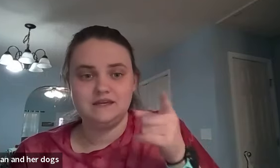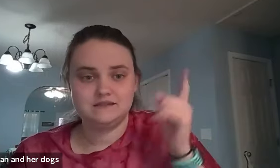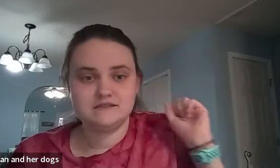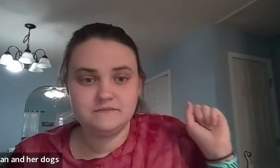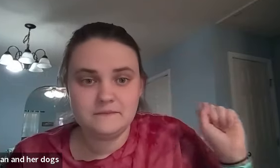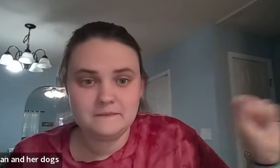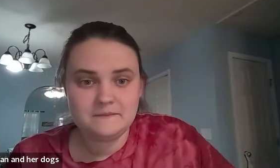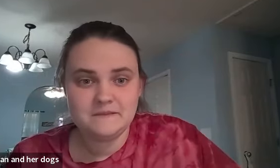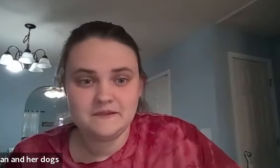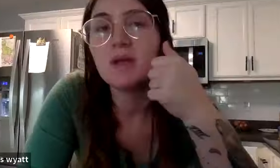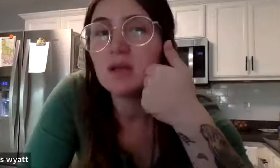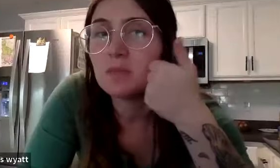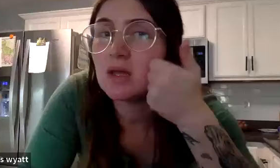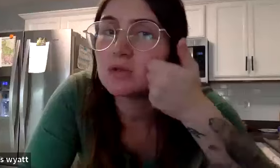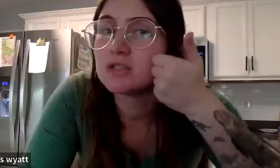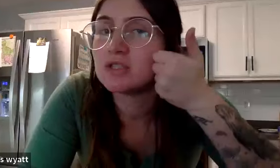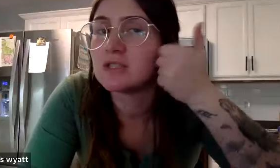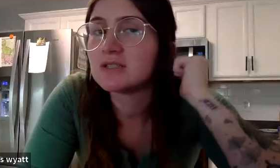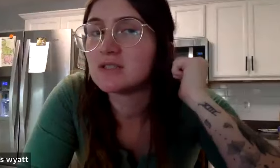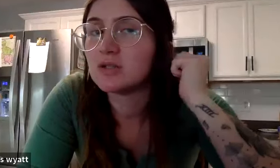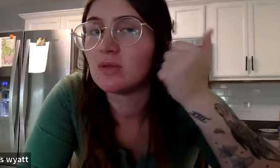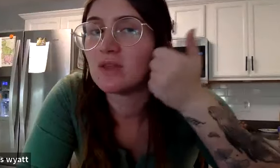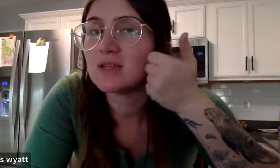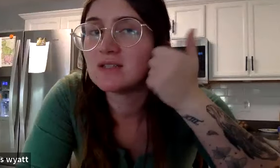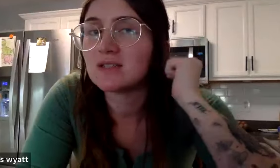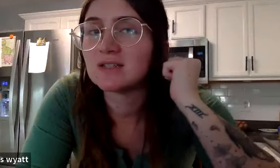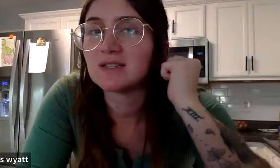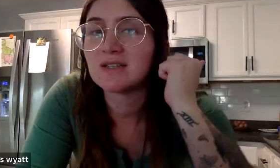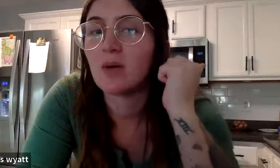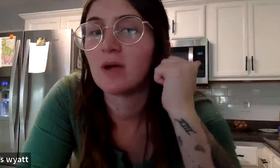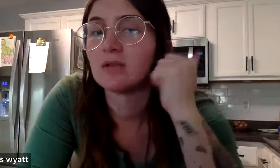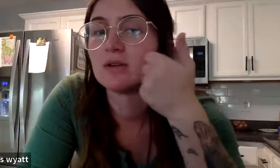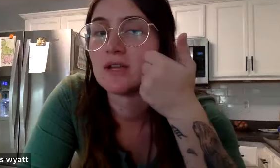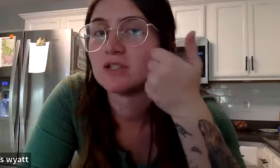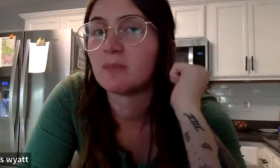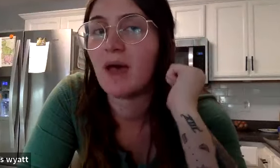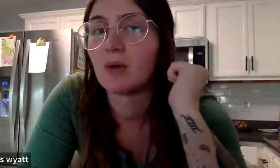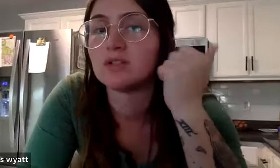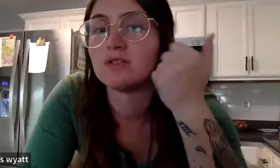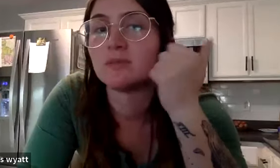Yes. How many people just do this? Because that's how I learn, like, just backwards of